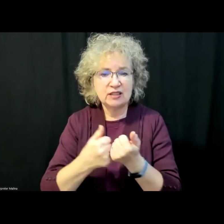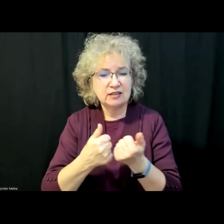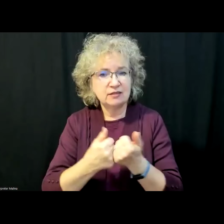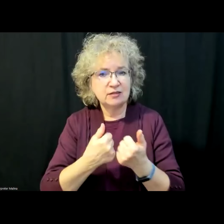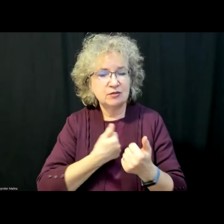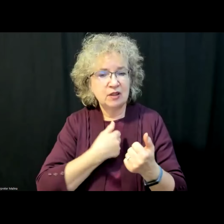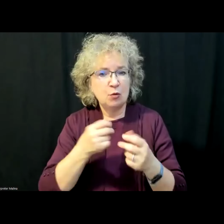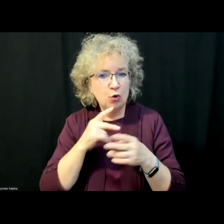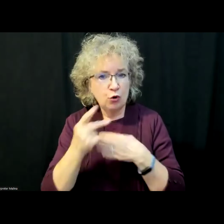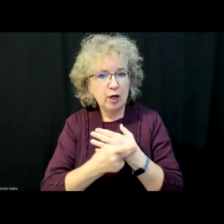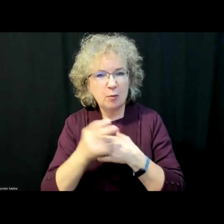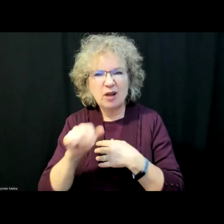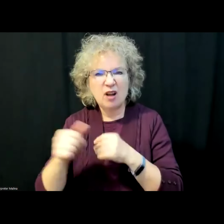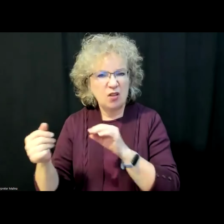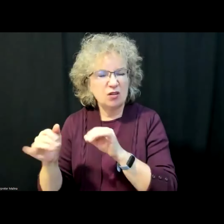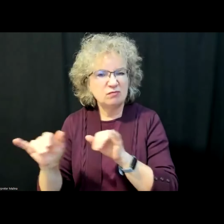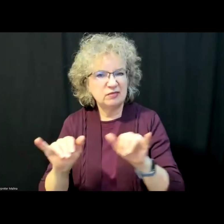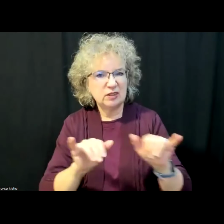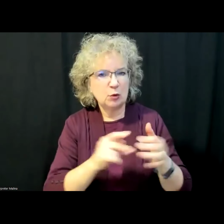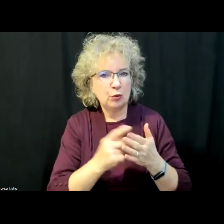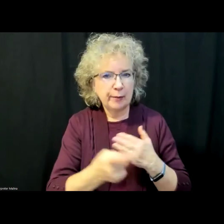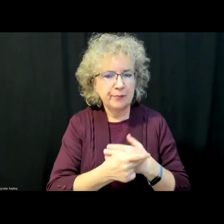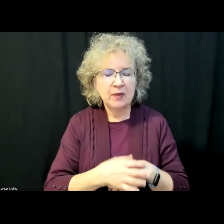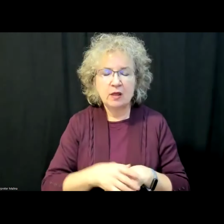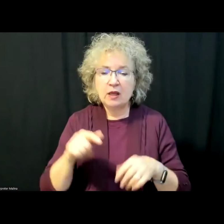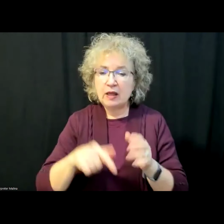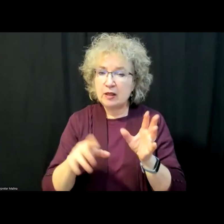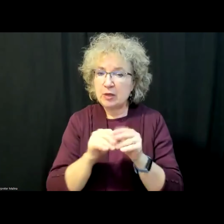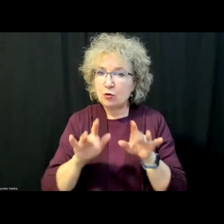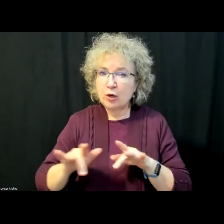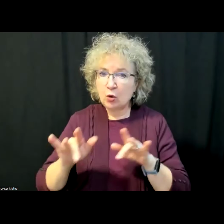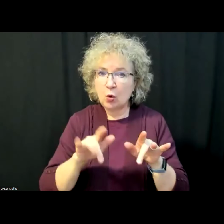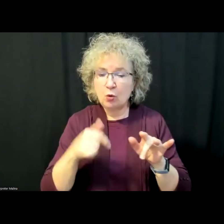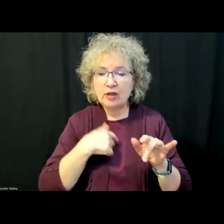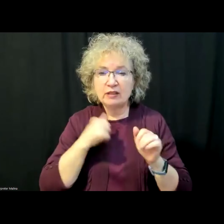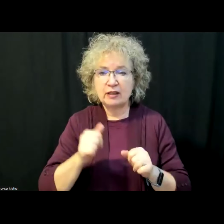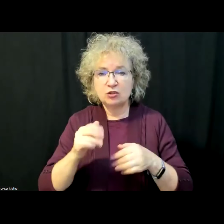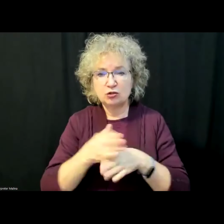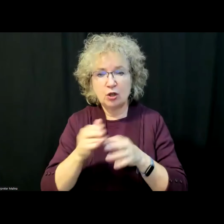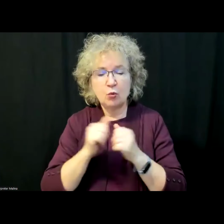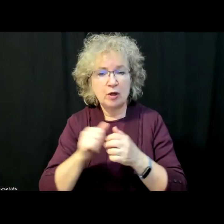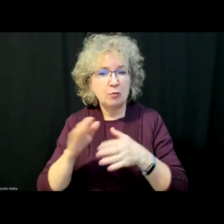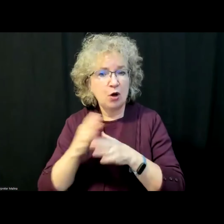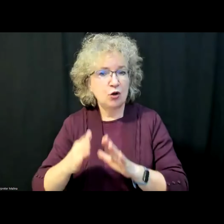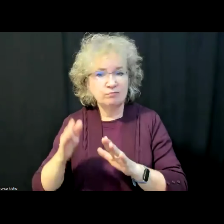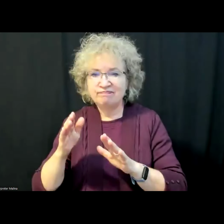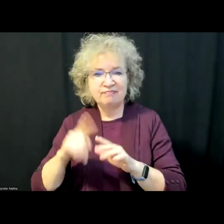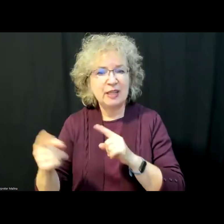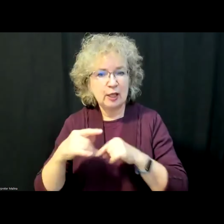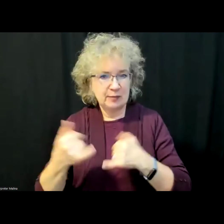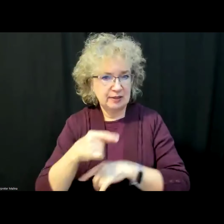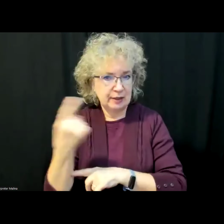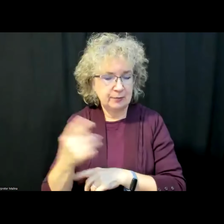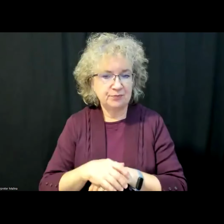so that we can share the meeting along with the presentations and minutes to those partners who are unable to join us today. The follow-up email